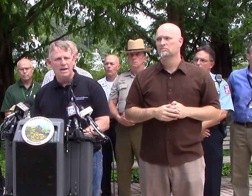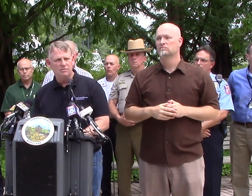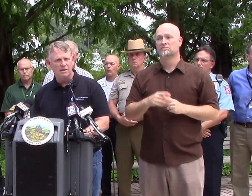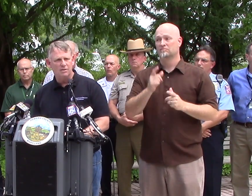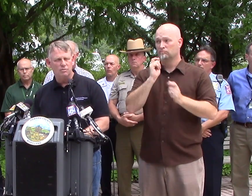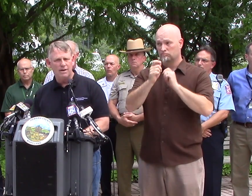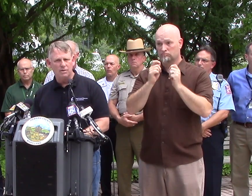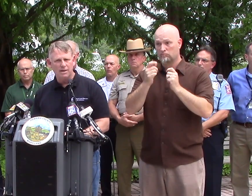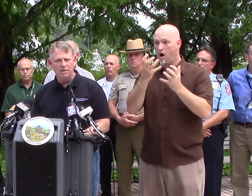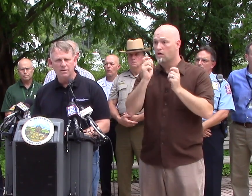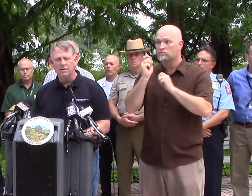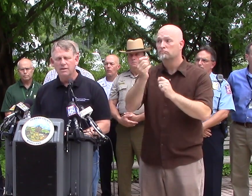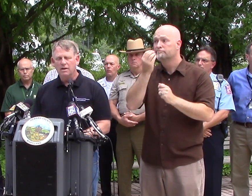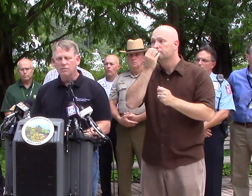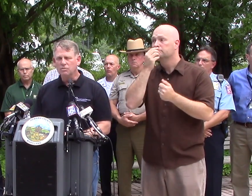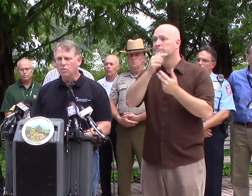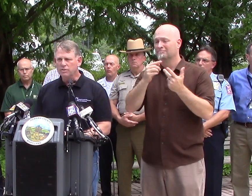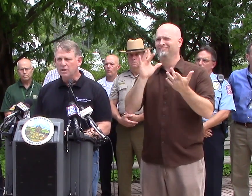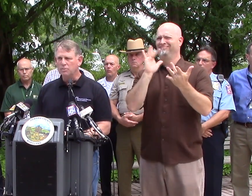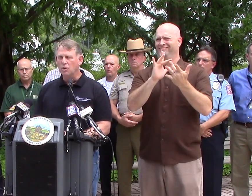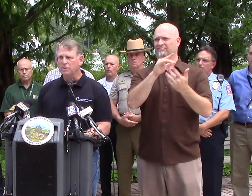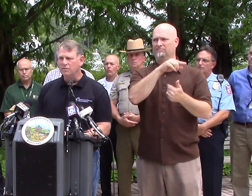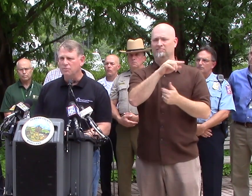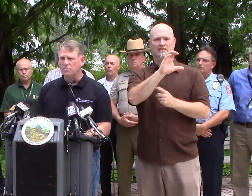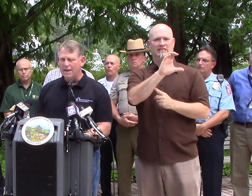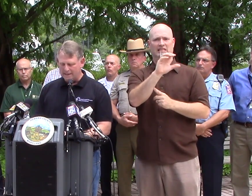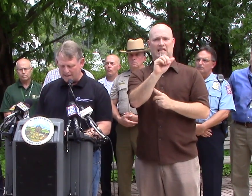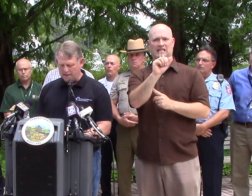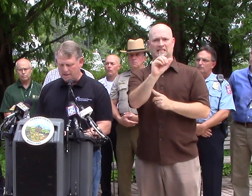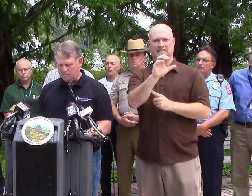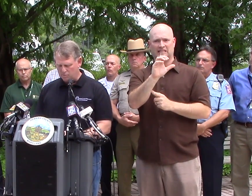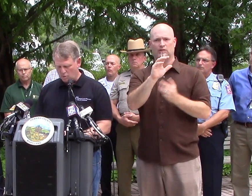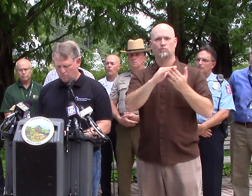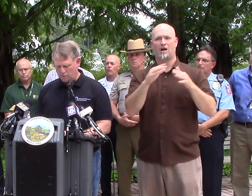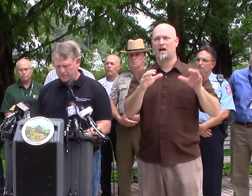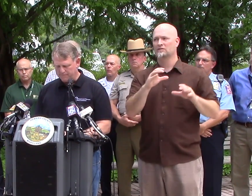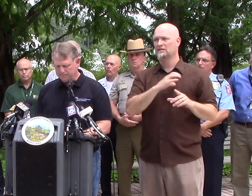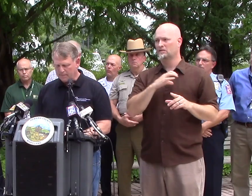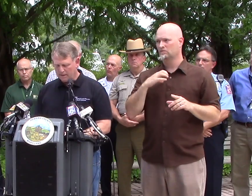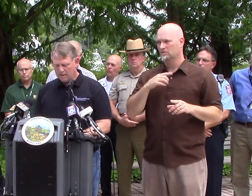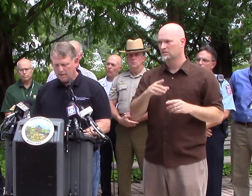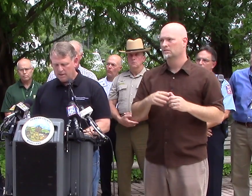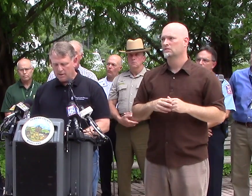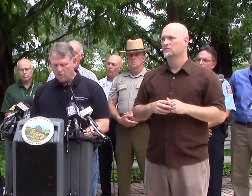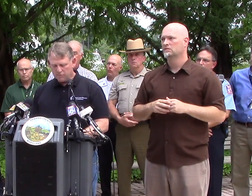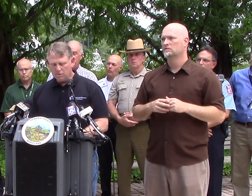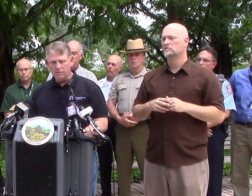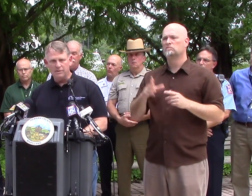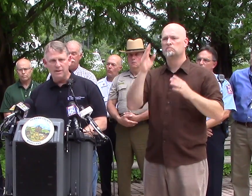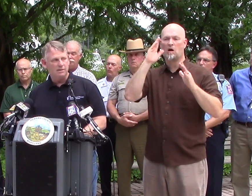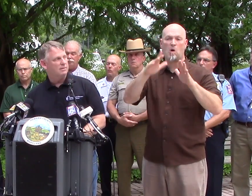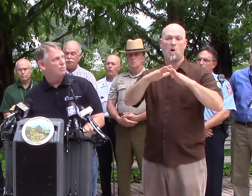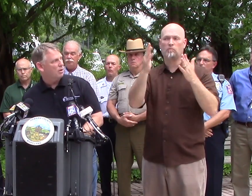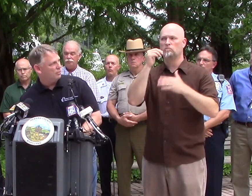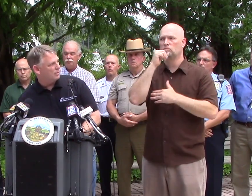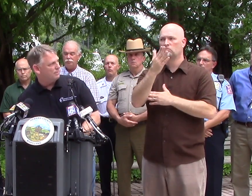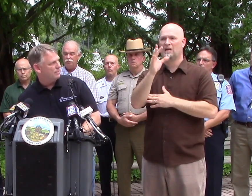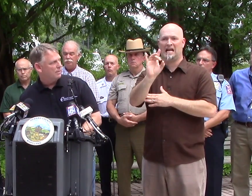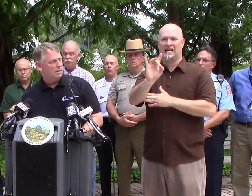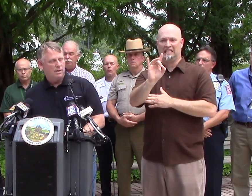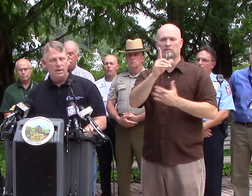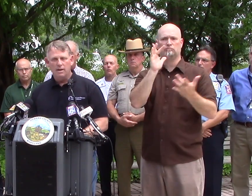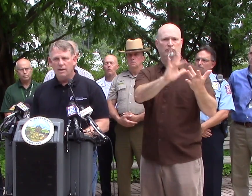the Community Action Council of Howard County. I was told that they would be opening their food bank at 8 a.m. tomorrow morning. And I also know that the Ellicott City